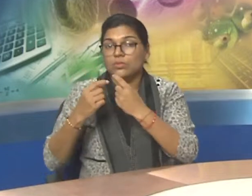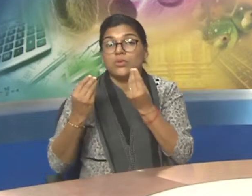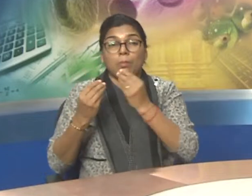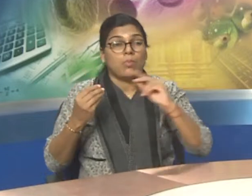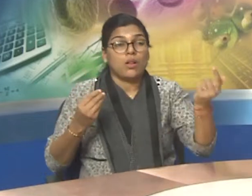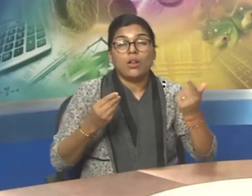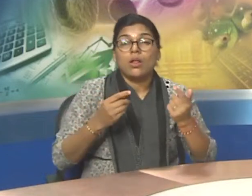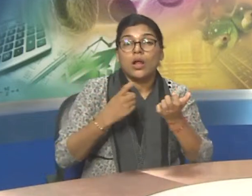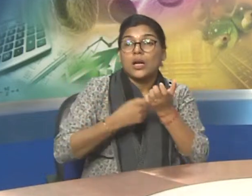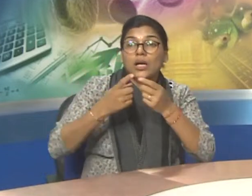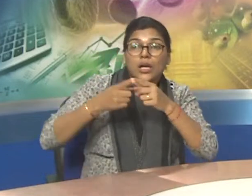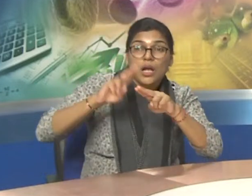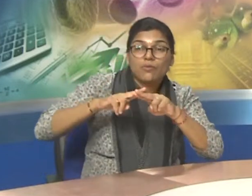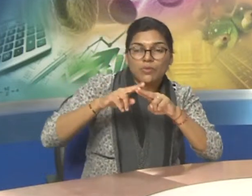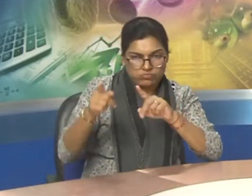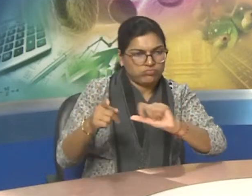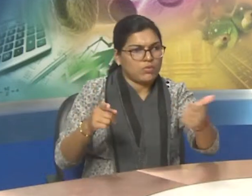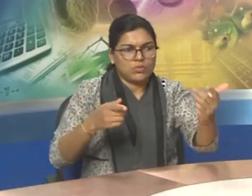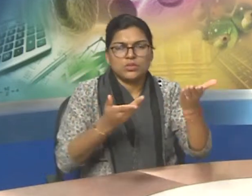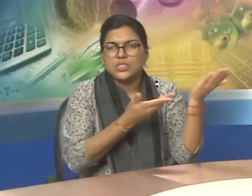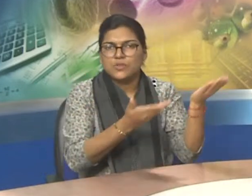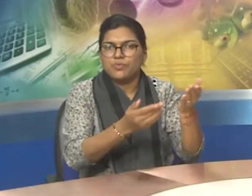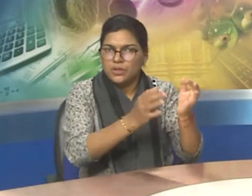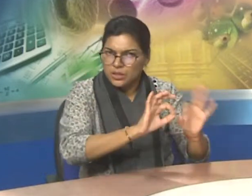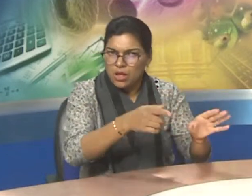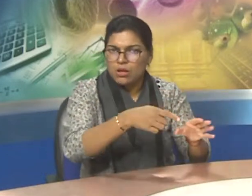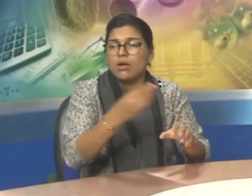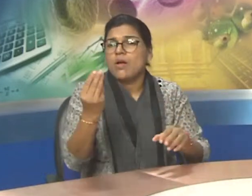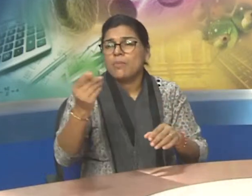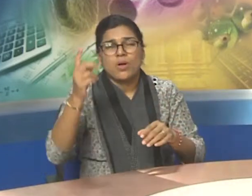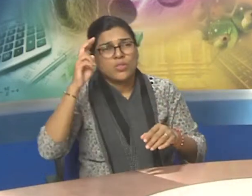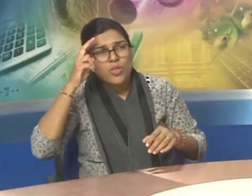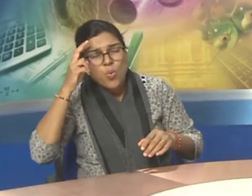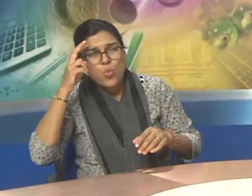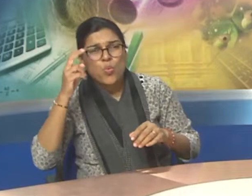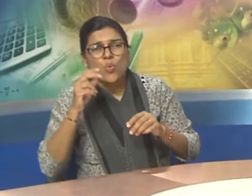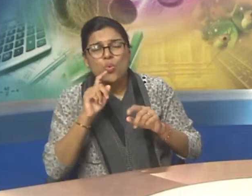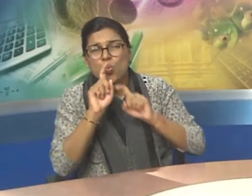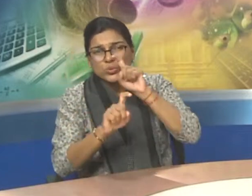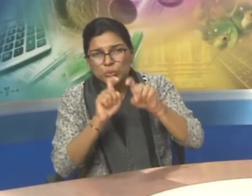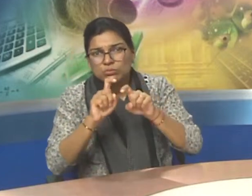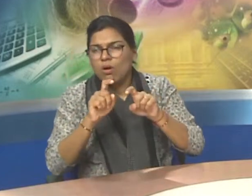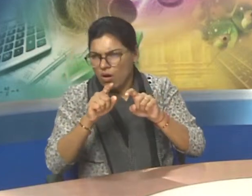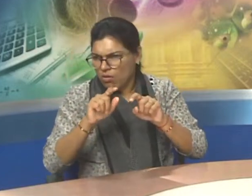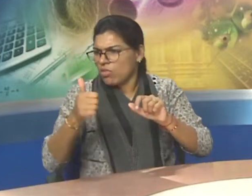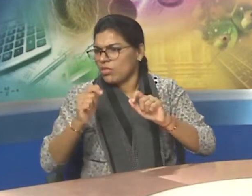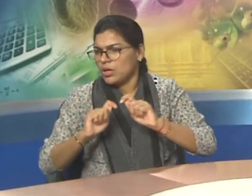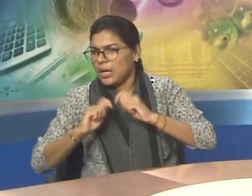increasing, so accordingly the growth of the staff is also increasing.